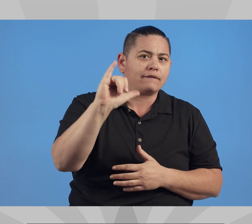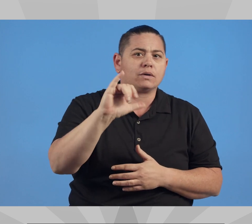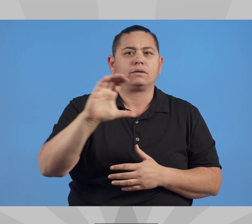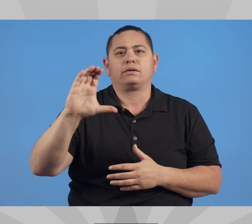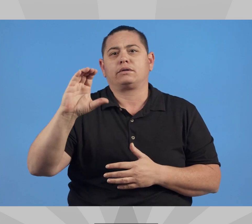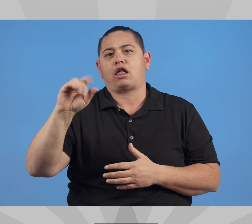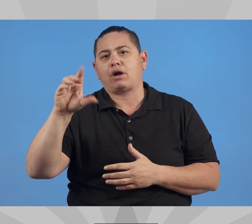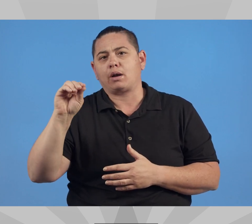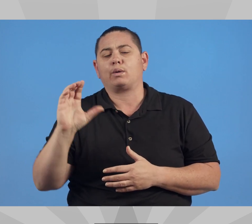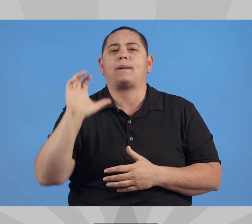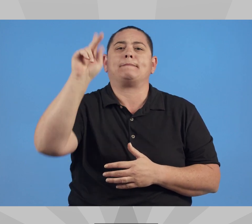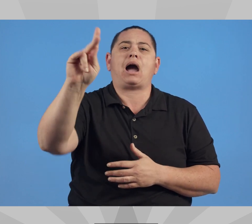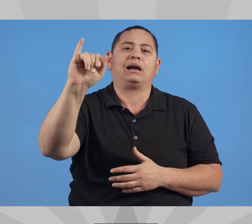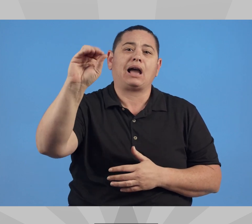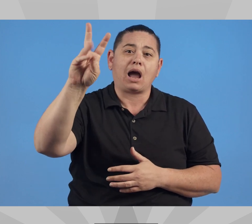Arizona.